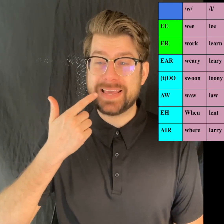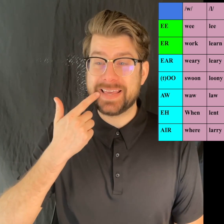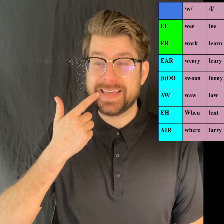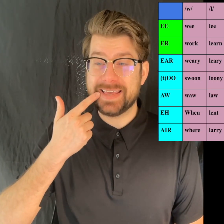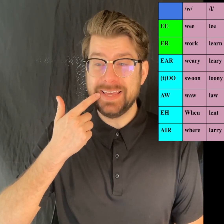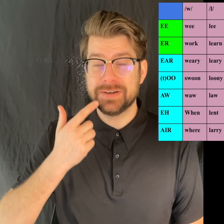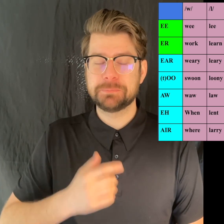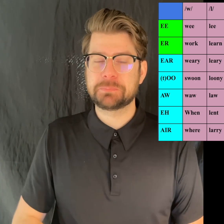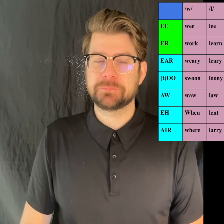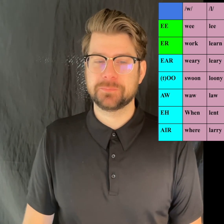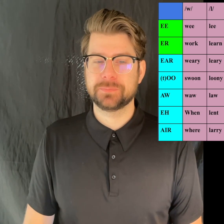we,